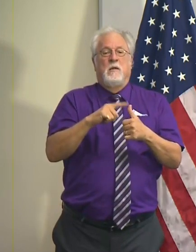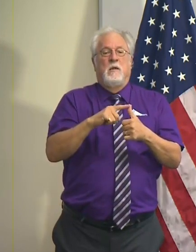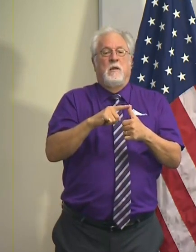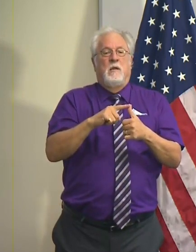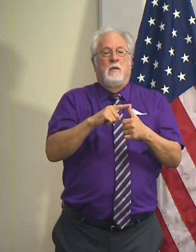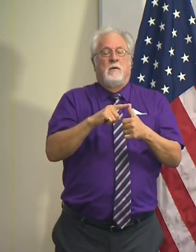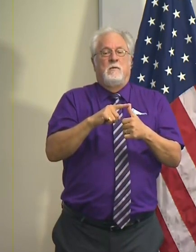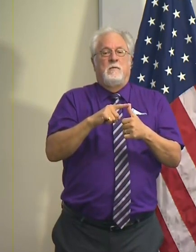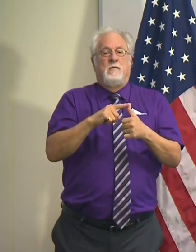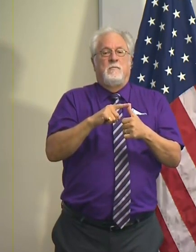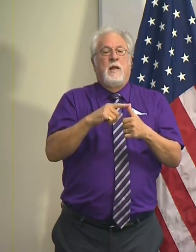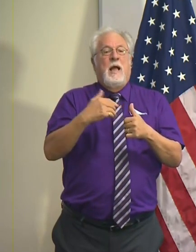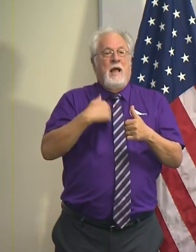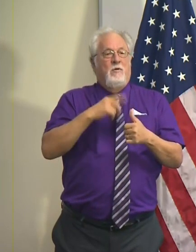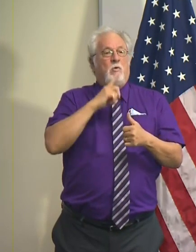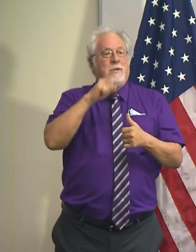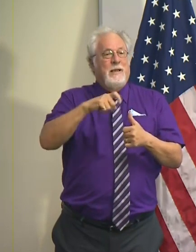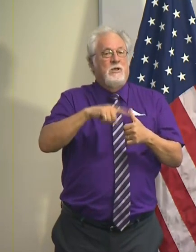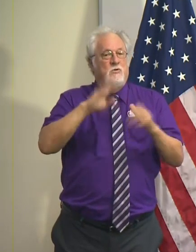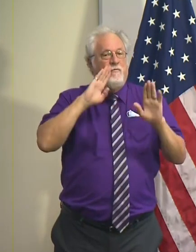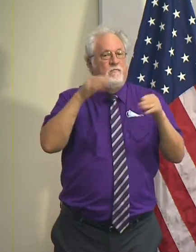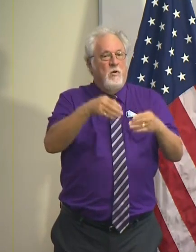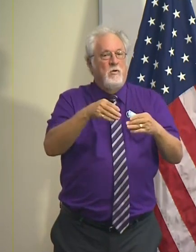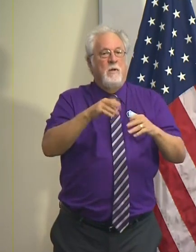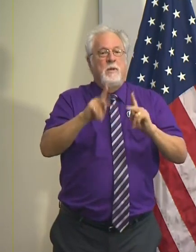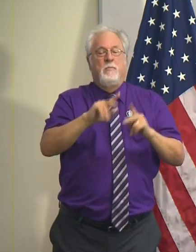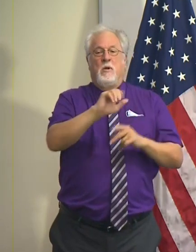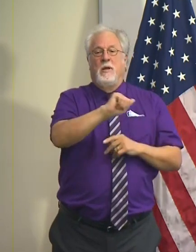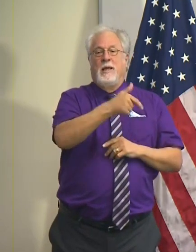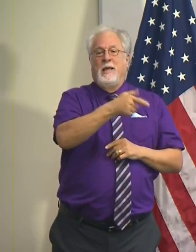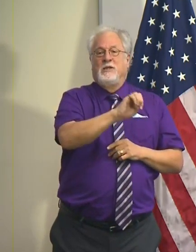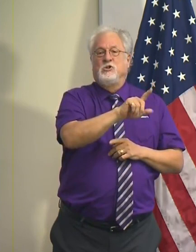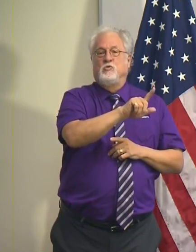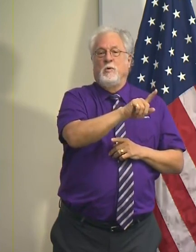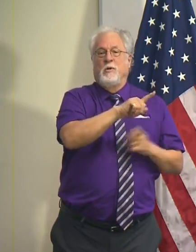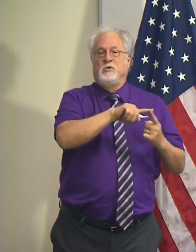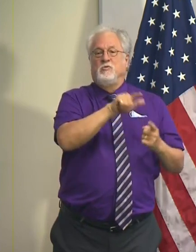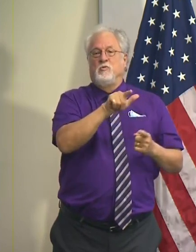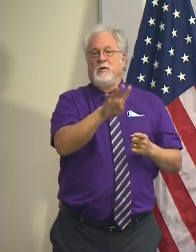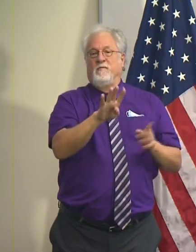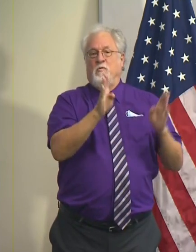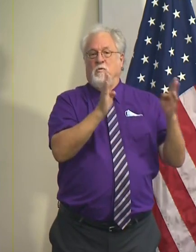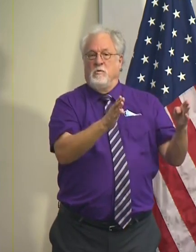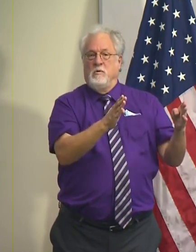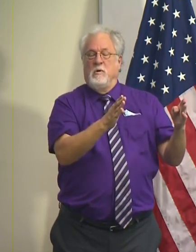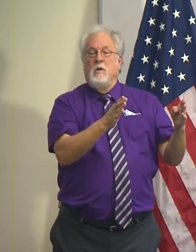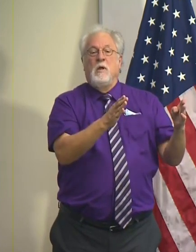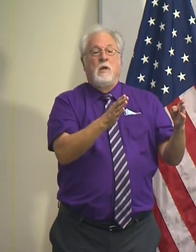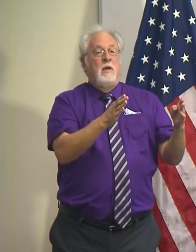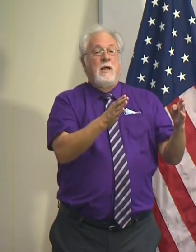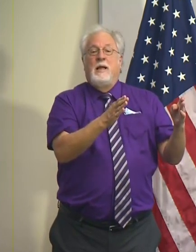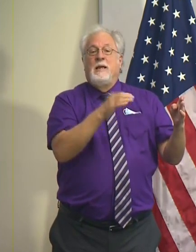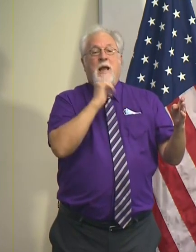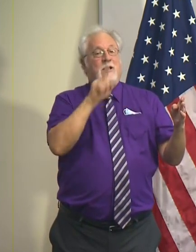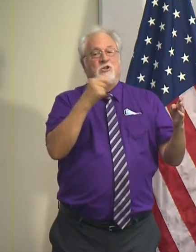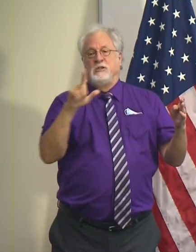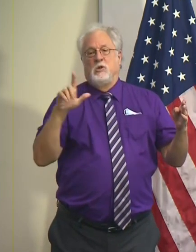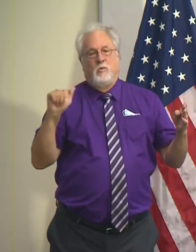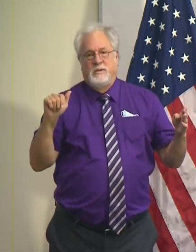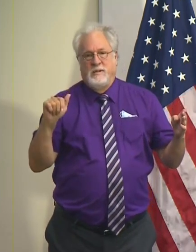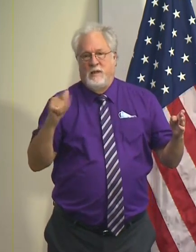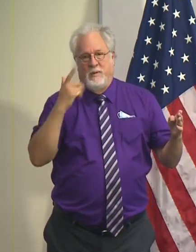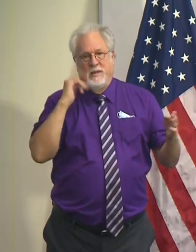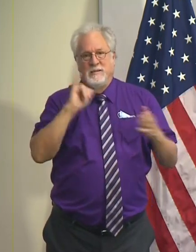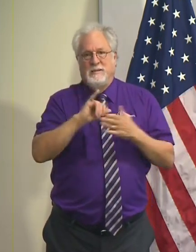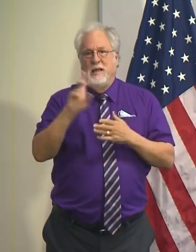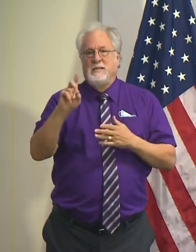having a real need to focus on people aged 21 to 24. And it's not just in Louisiana, because this is